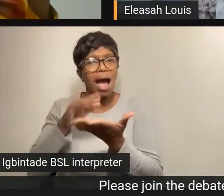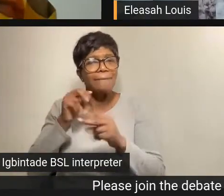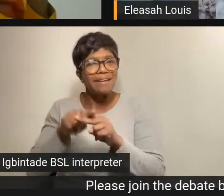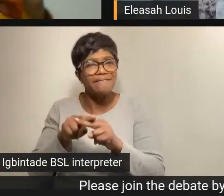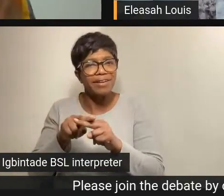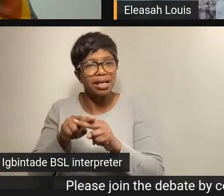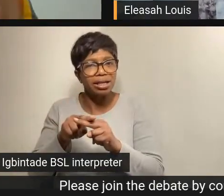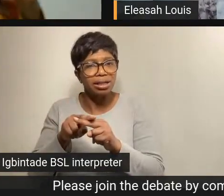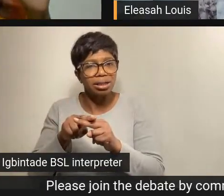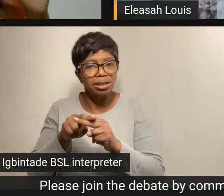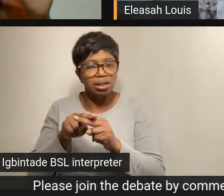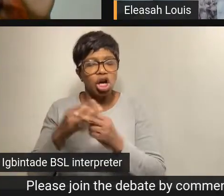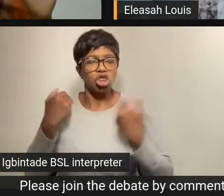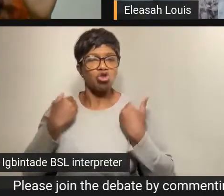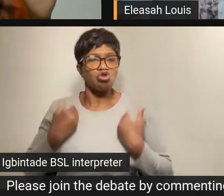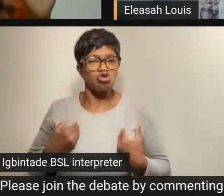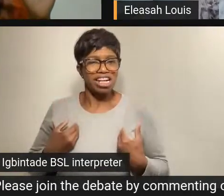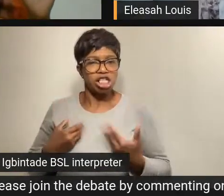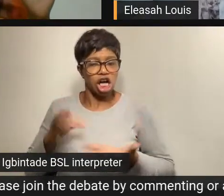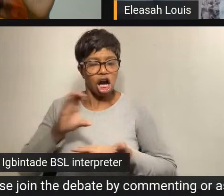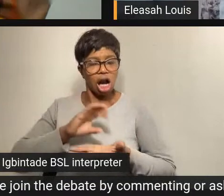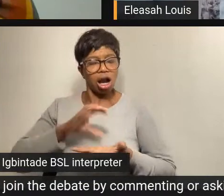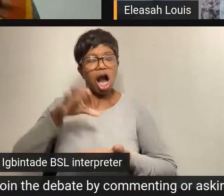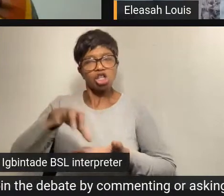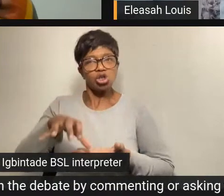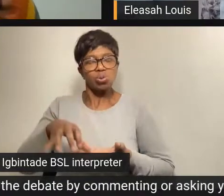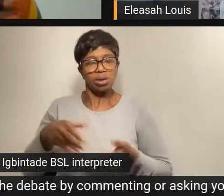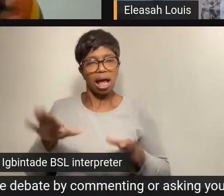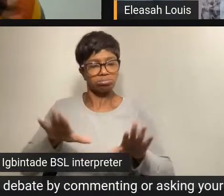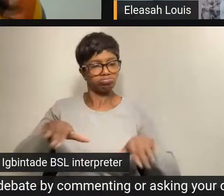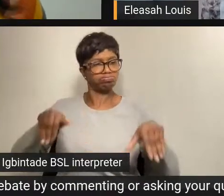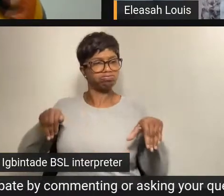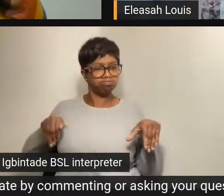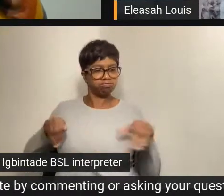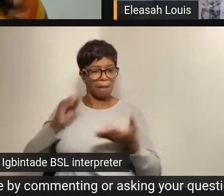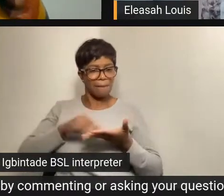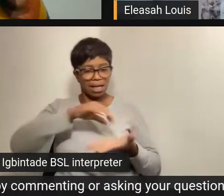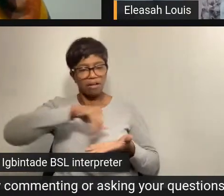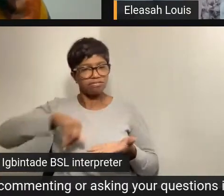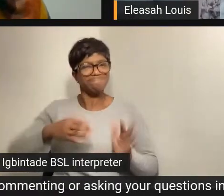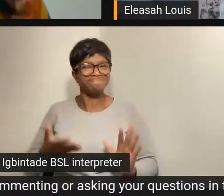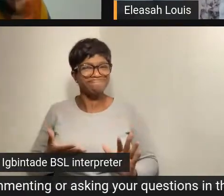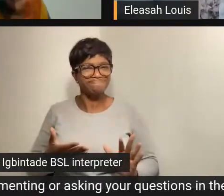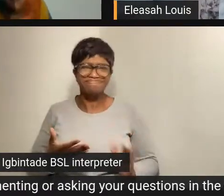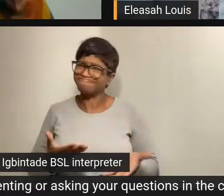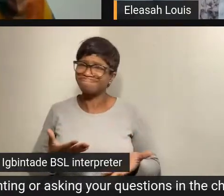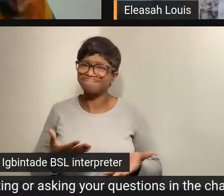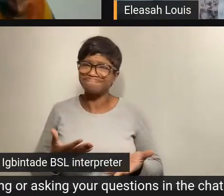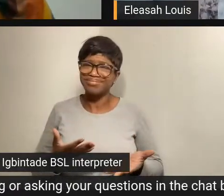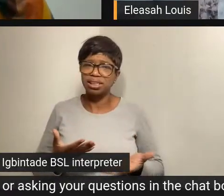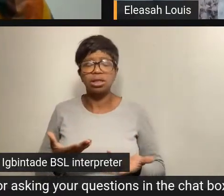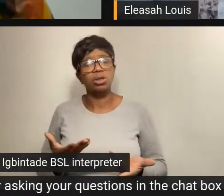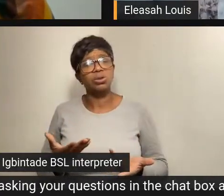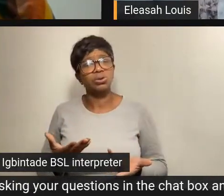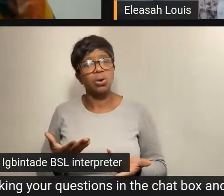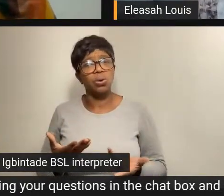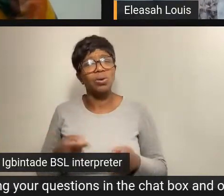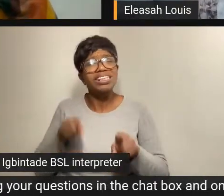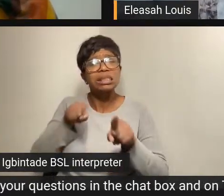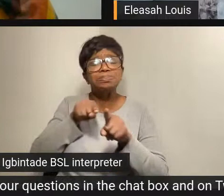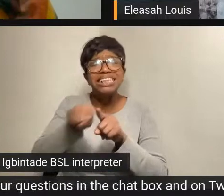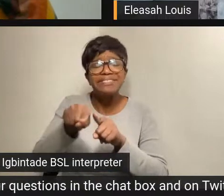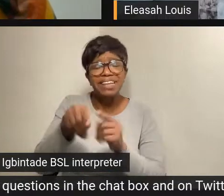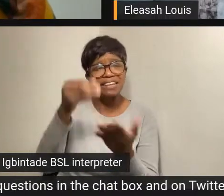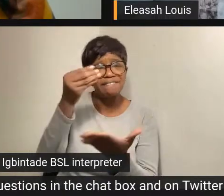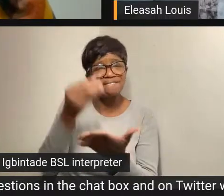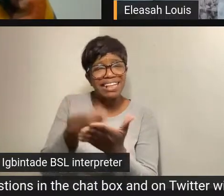put their hands off and say, and take the money away, right? So there are very specific financial systems